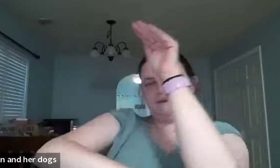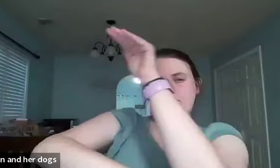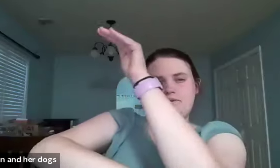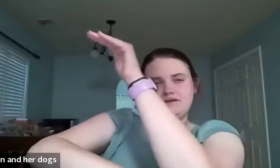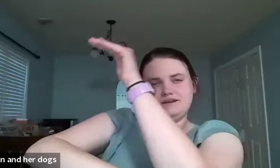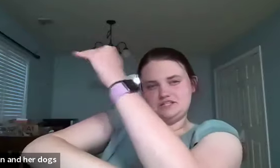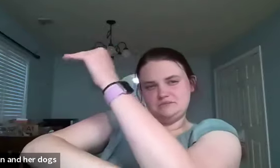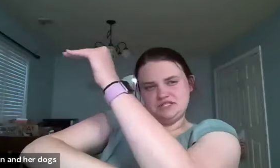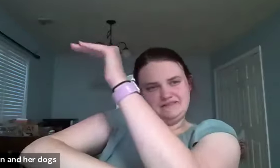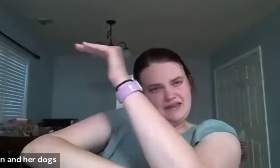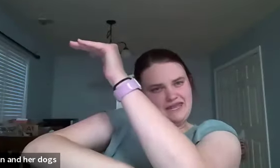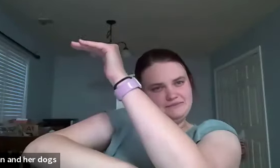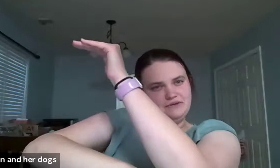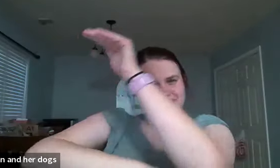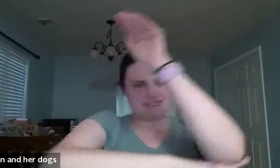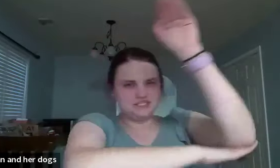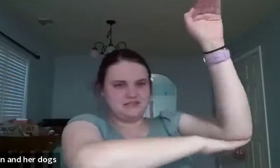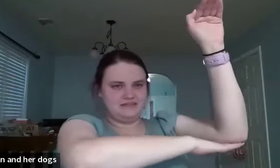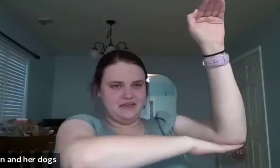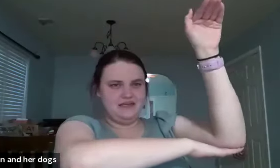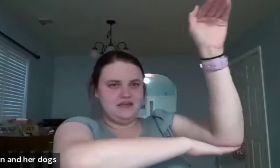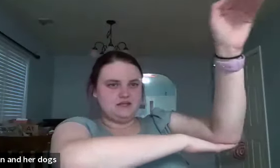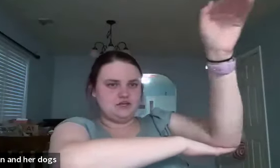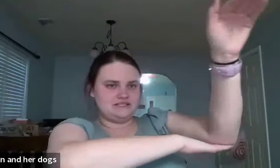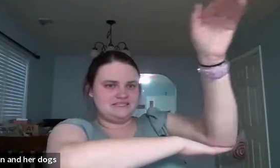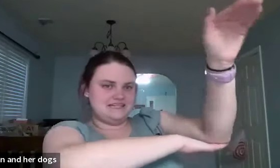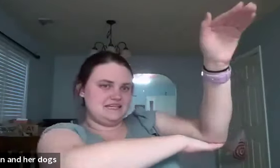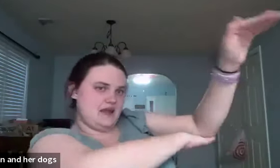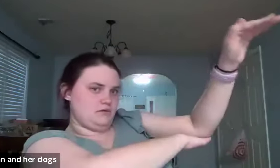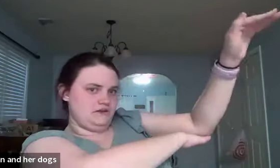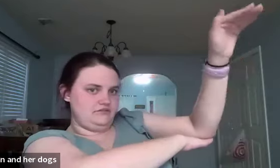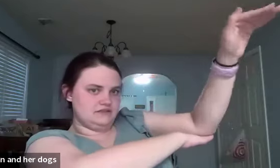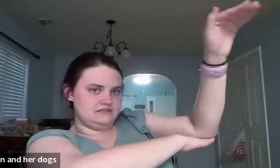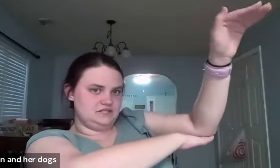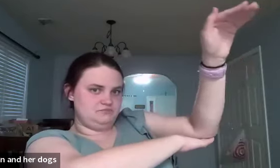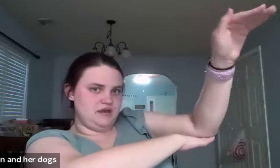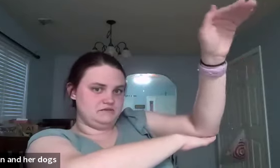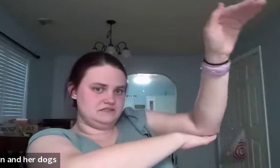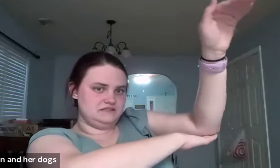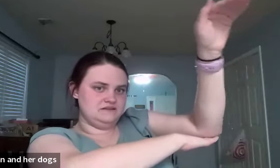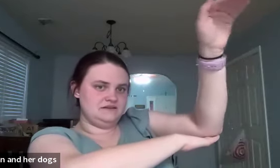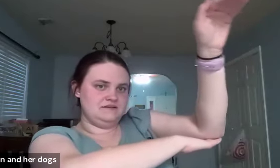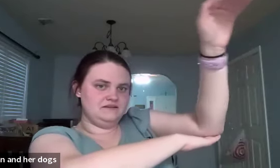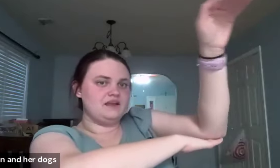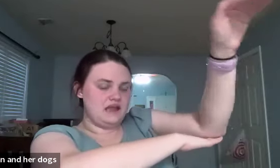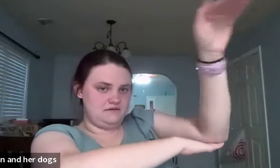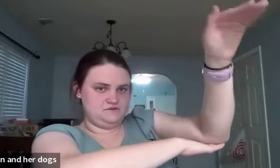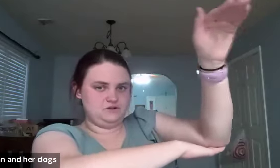like walk like Egyptian, like that hand position, like that. You're going to stick it out like this and just bounce.